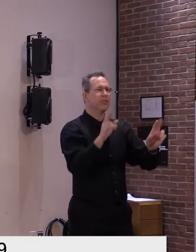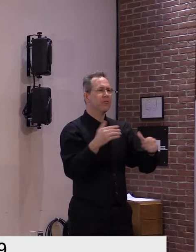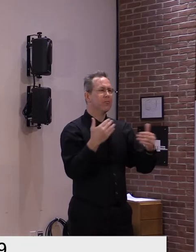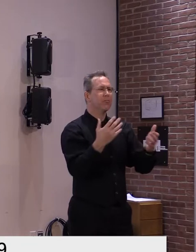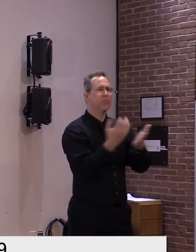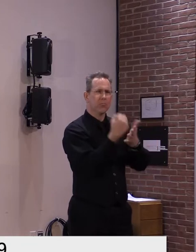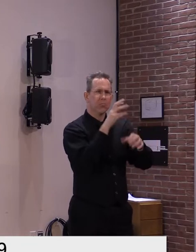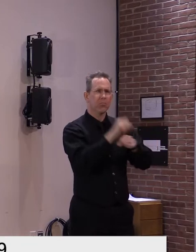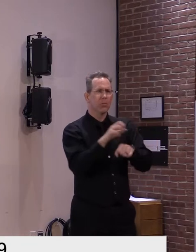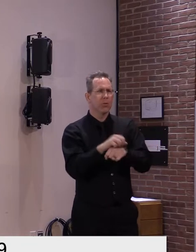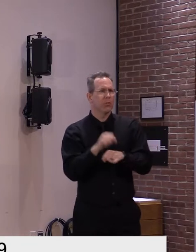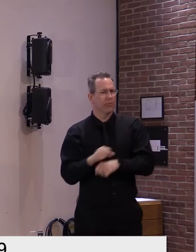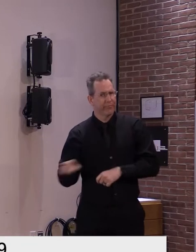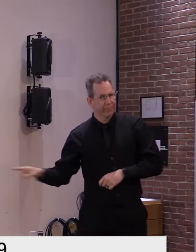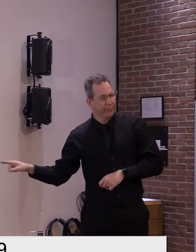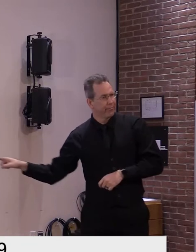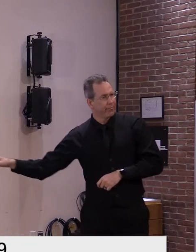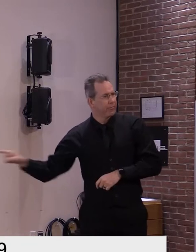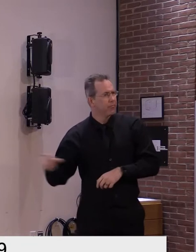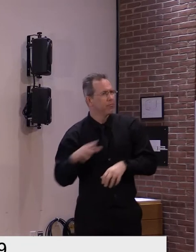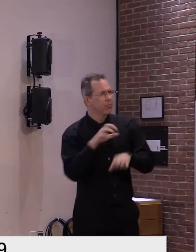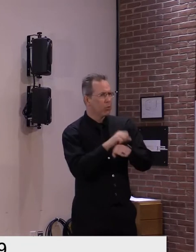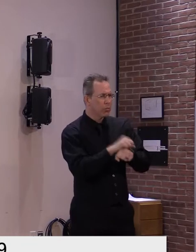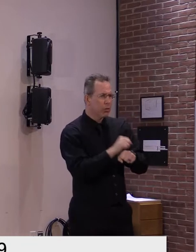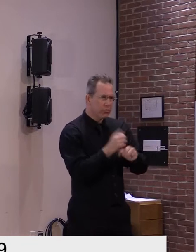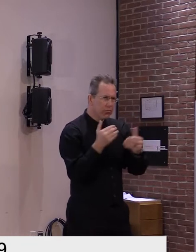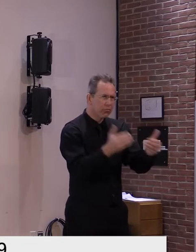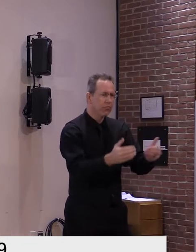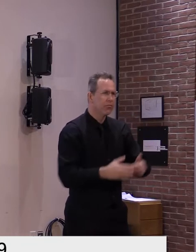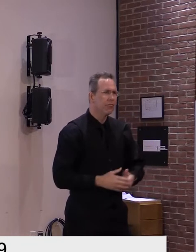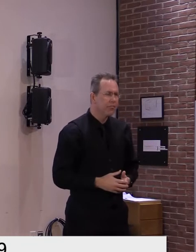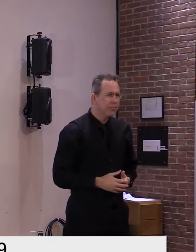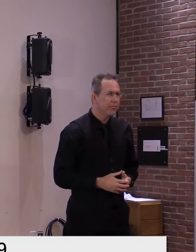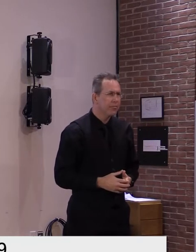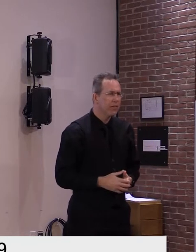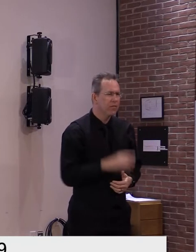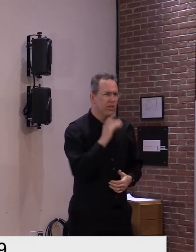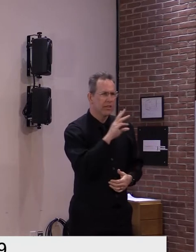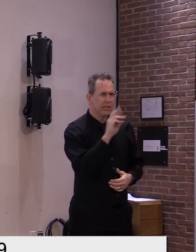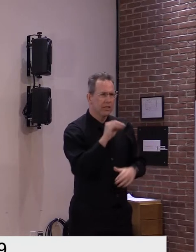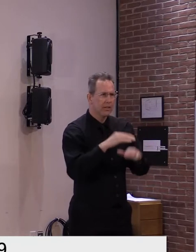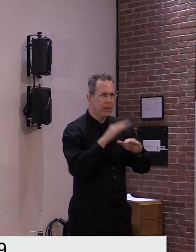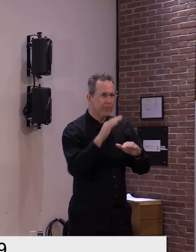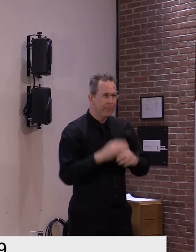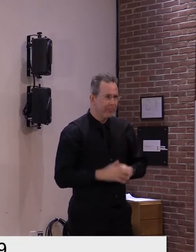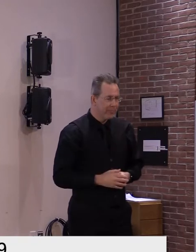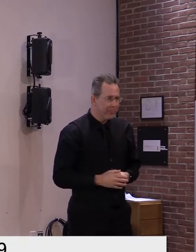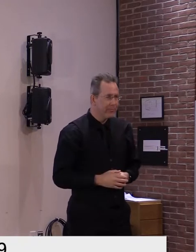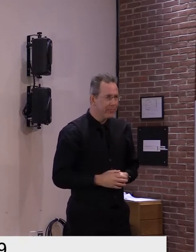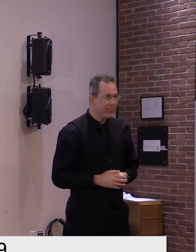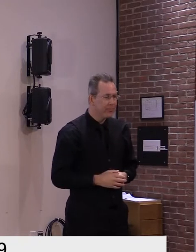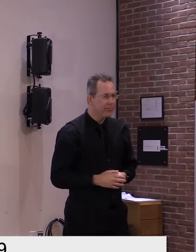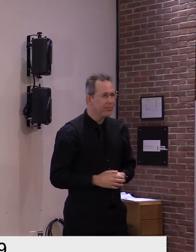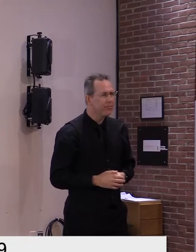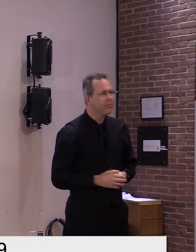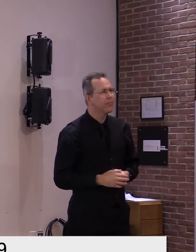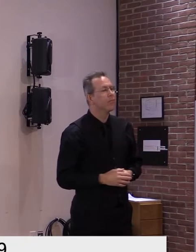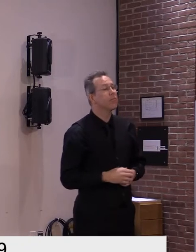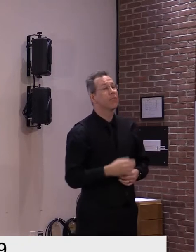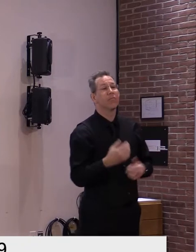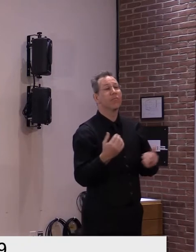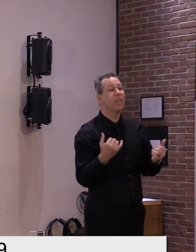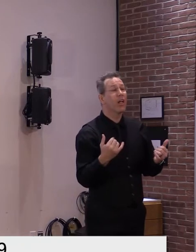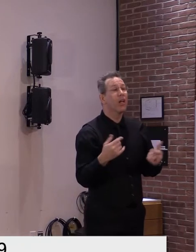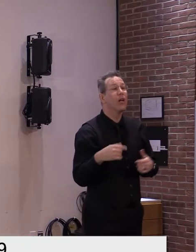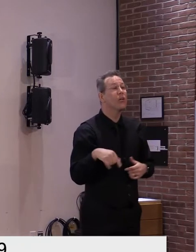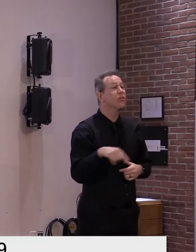within the scheduling software that we have. But again, from right now, we